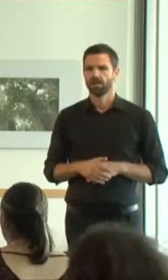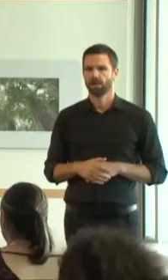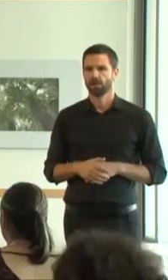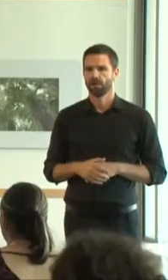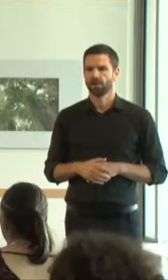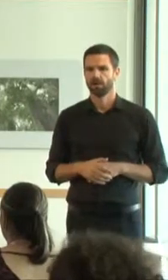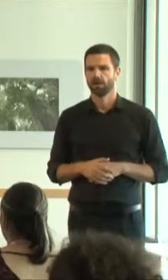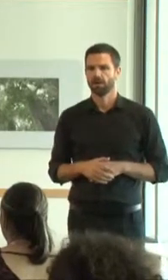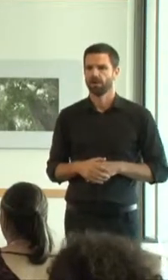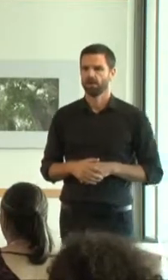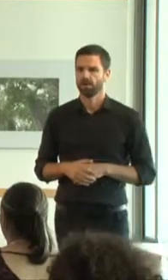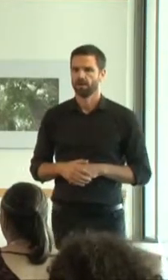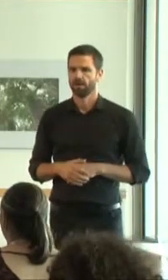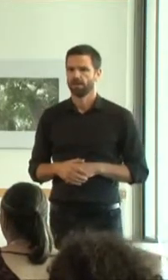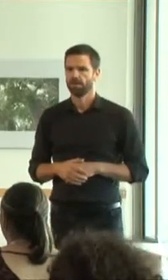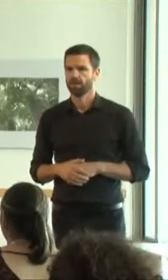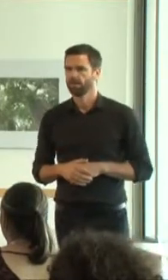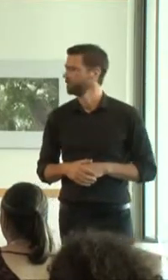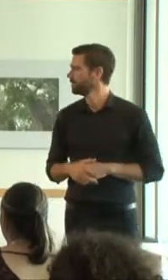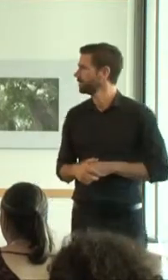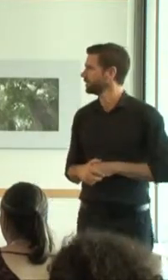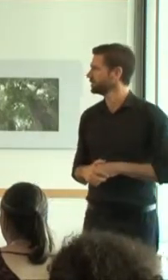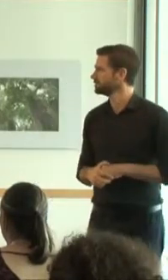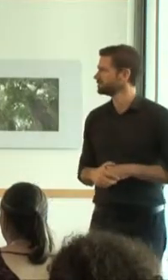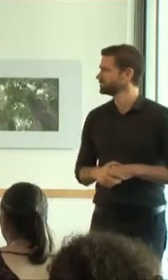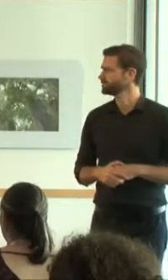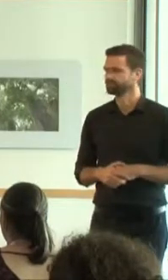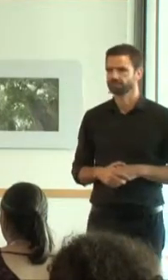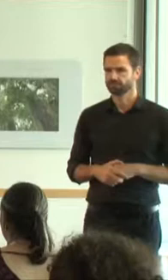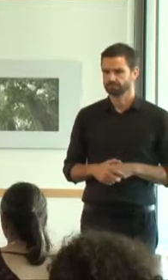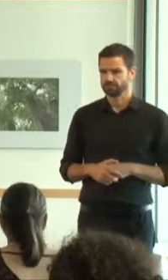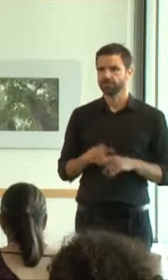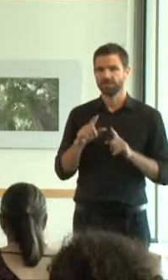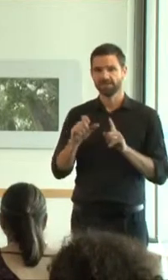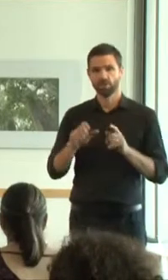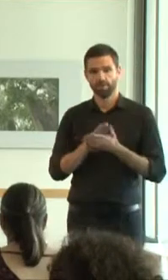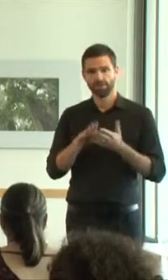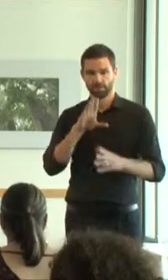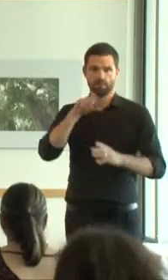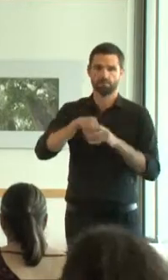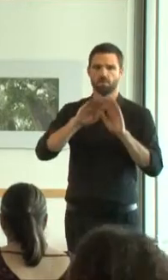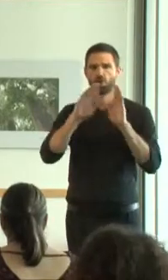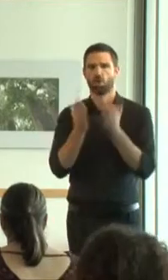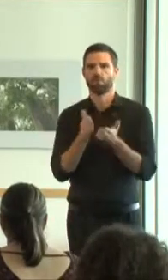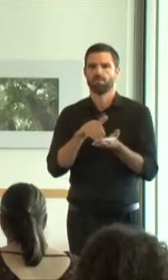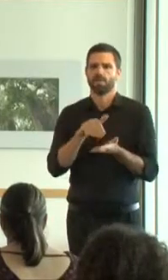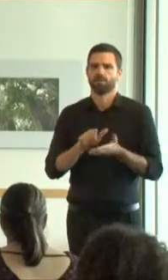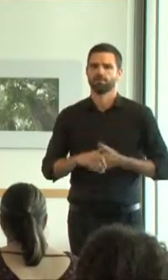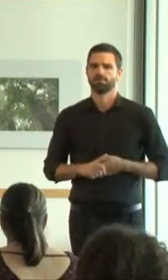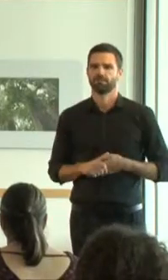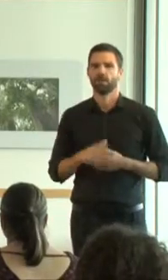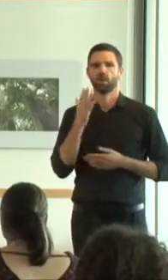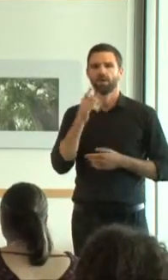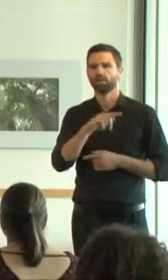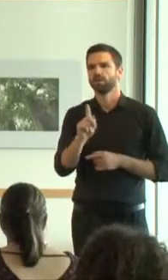recently. And what digital really means is that we become part of the global market. So when you guys go back in